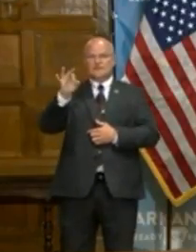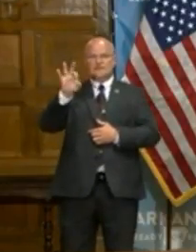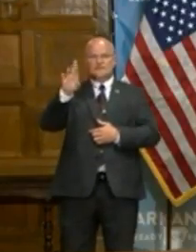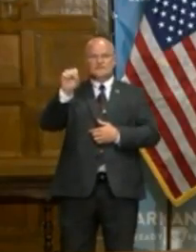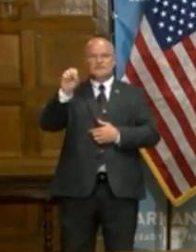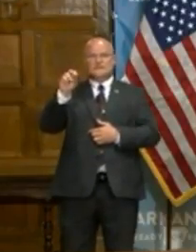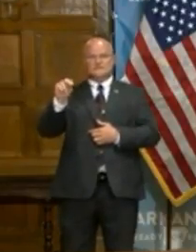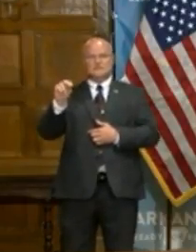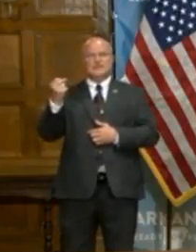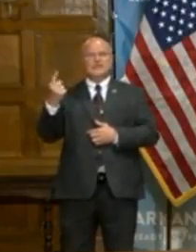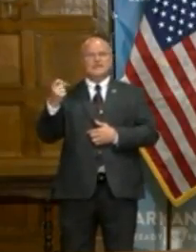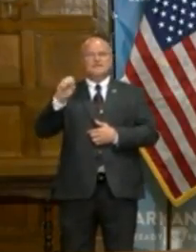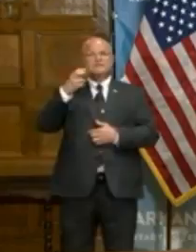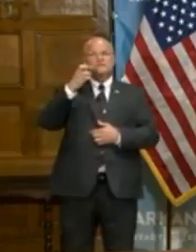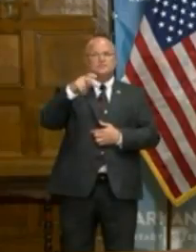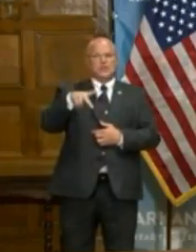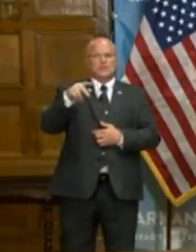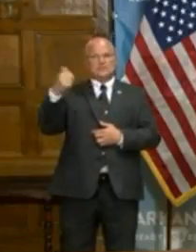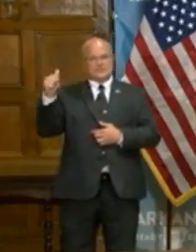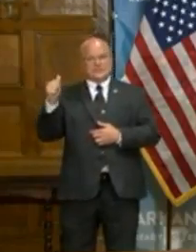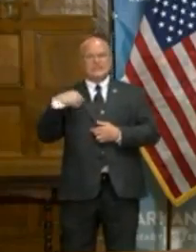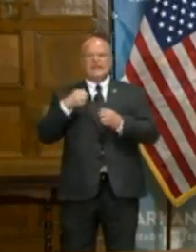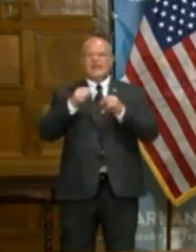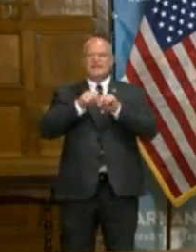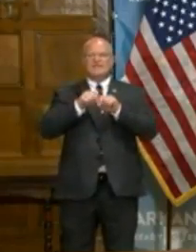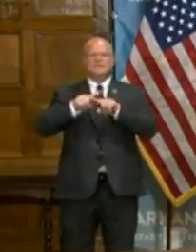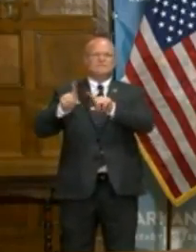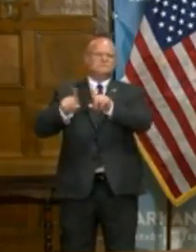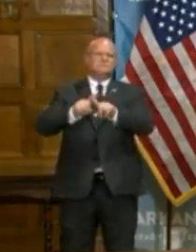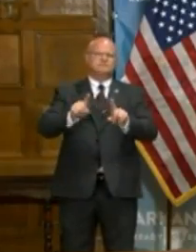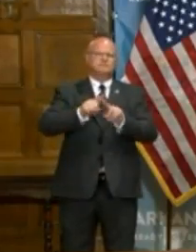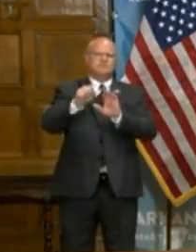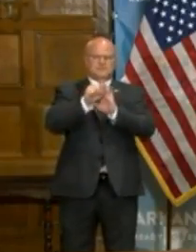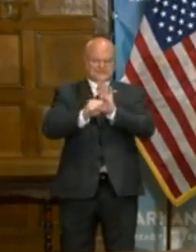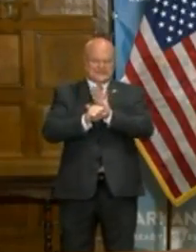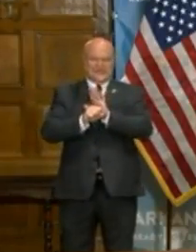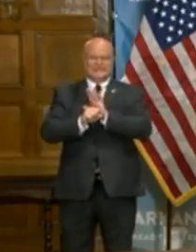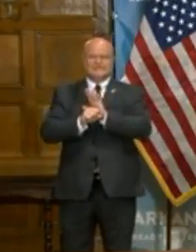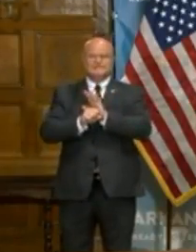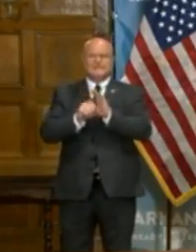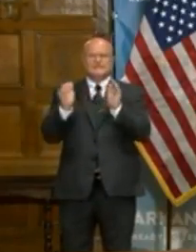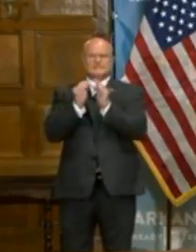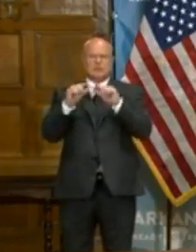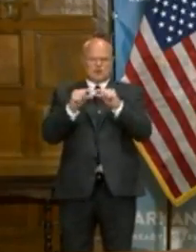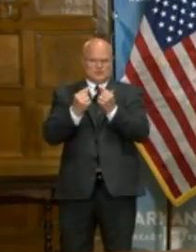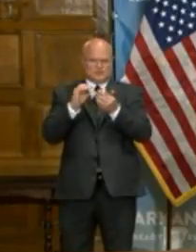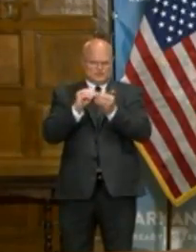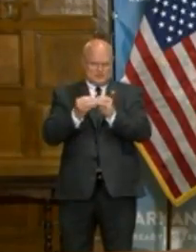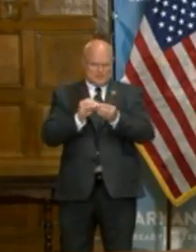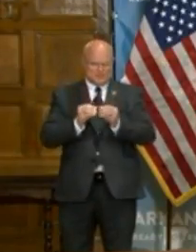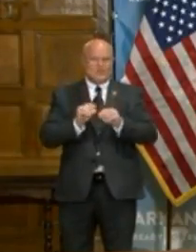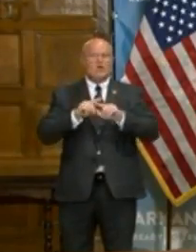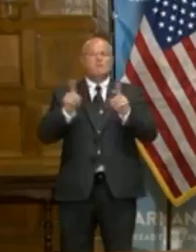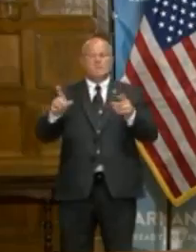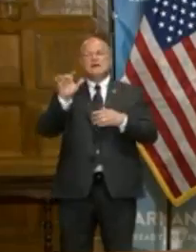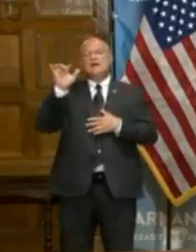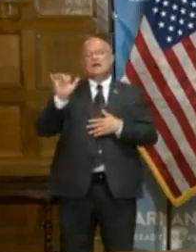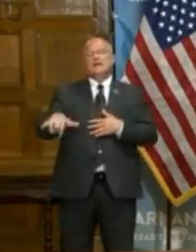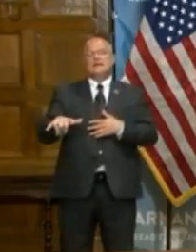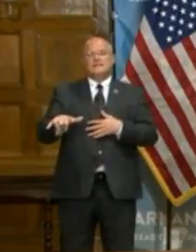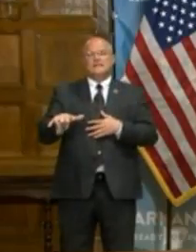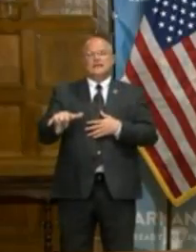11, 10 in Sharp County, and the rest were scattered around the state in small numbers. But those